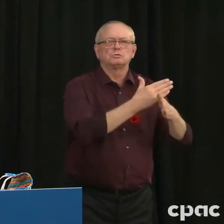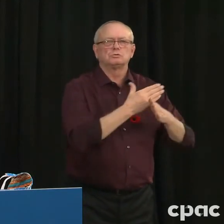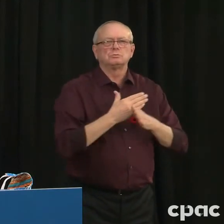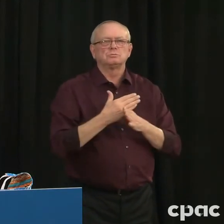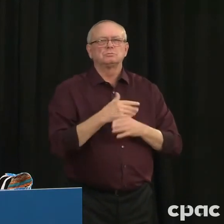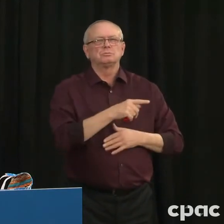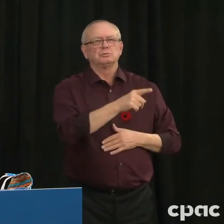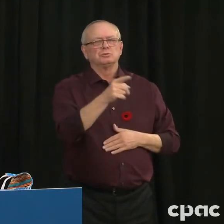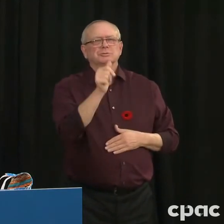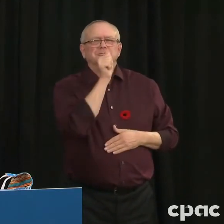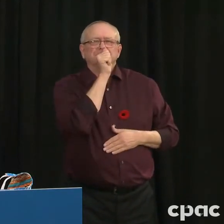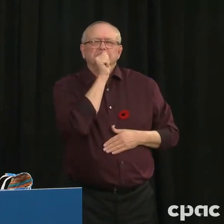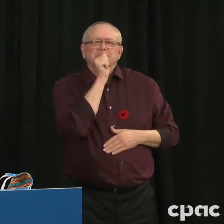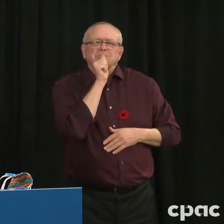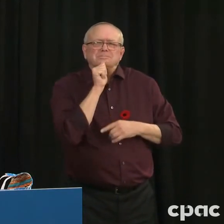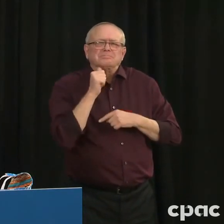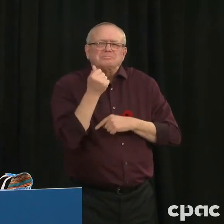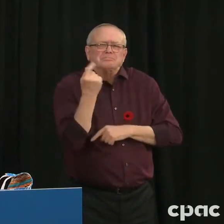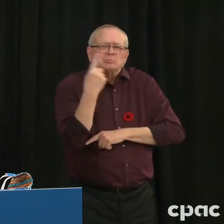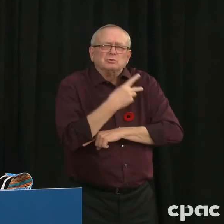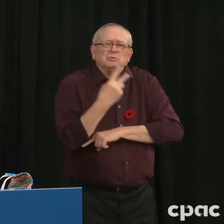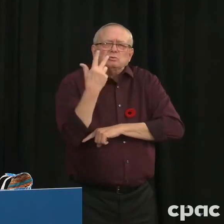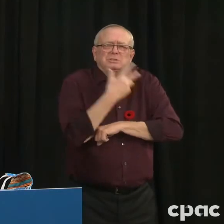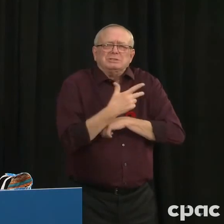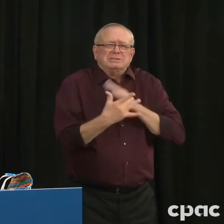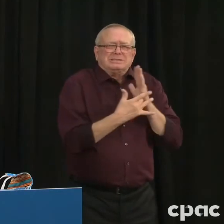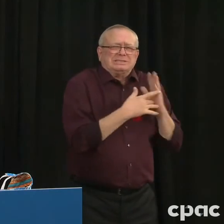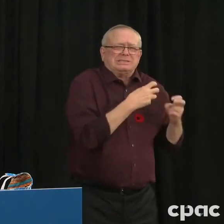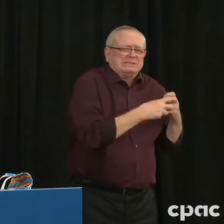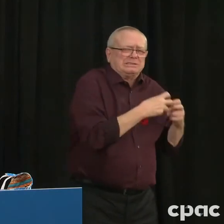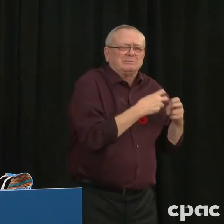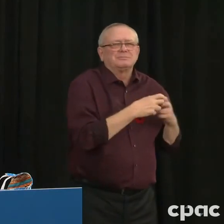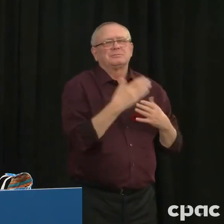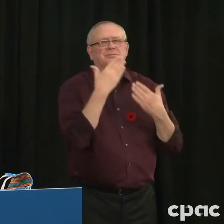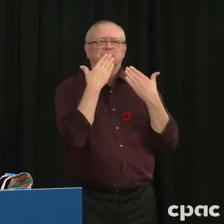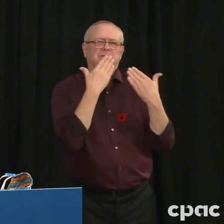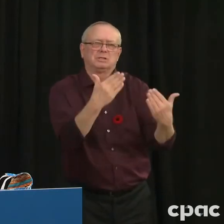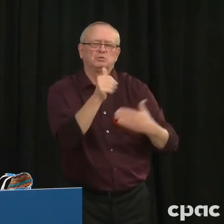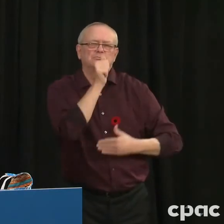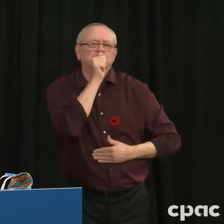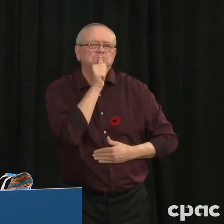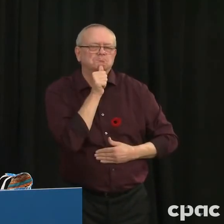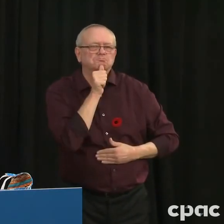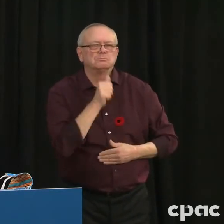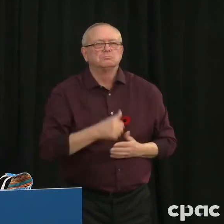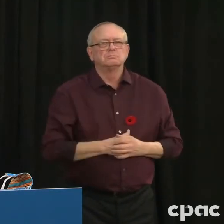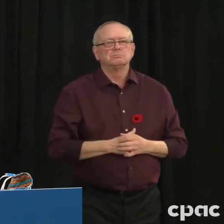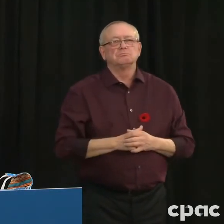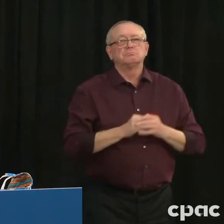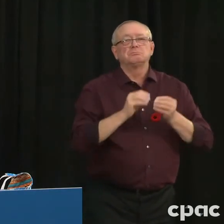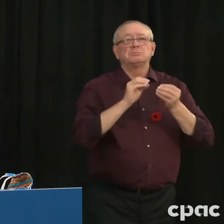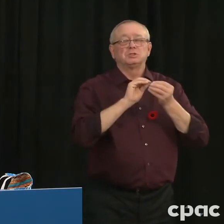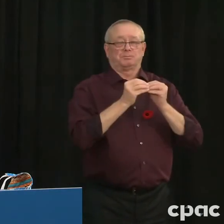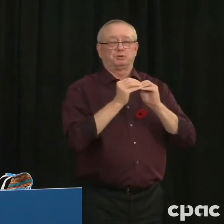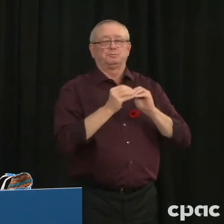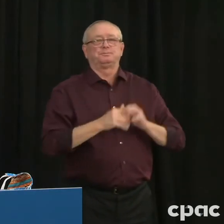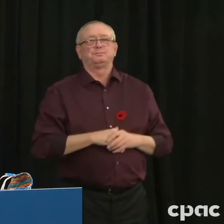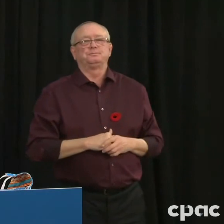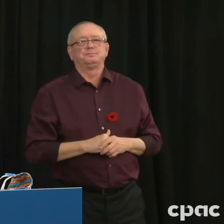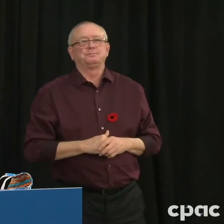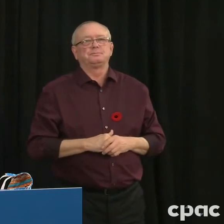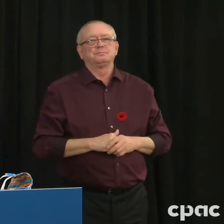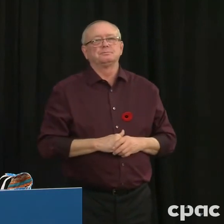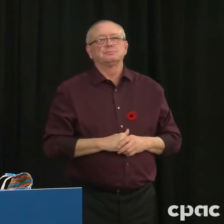days. Turning to today's numbers, we have identified 644 new cases of COVID-19 in